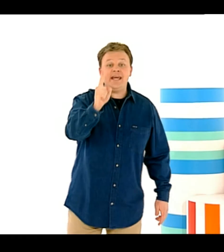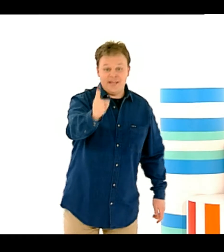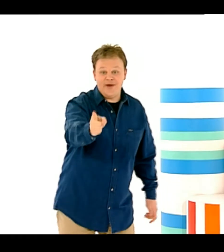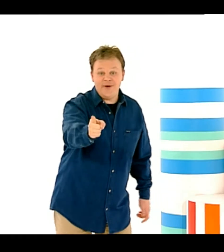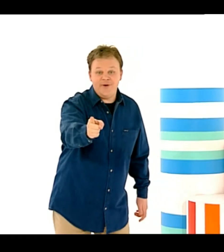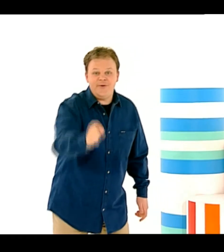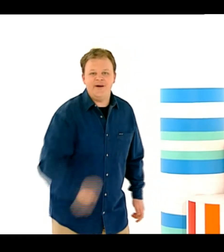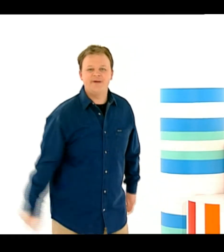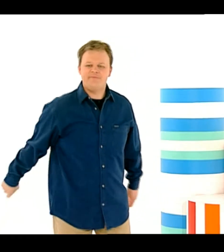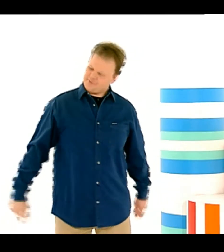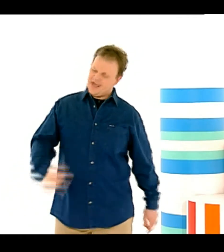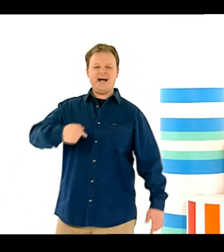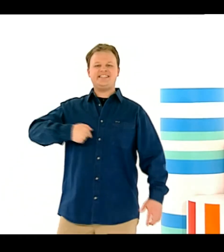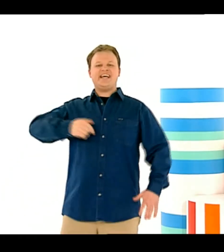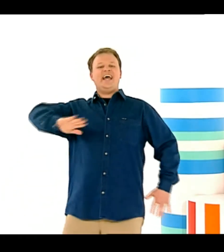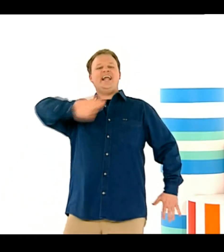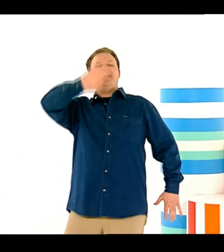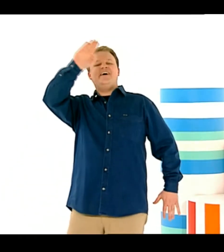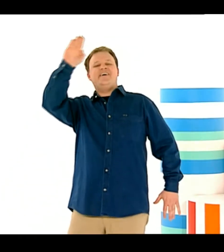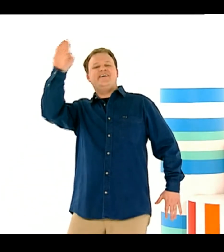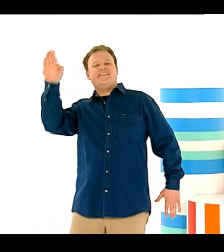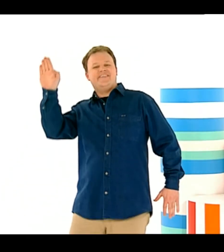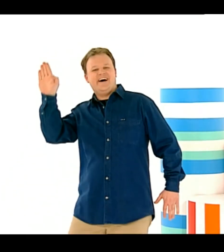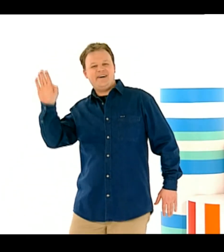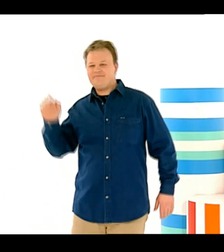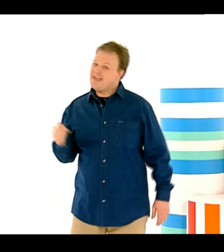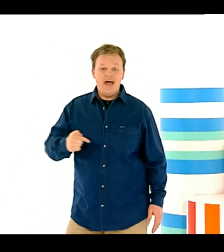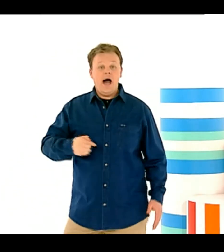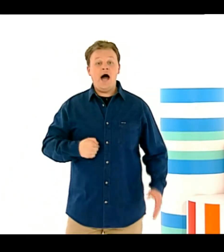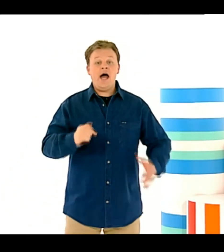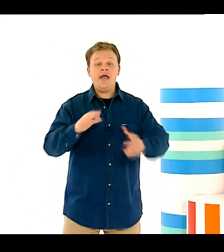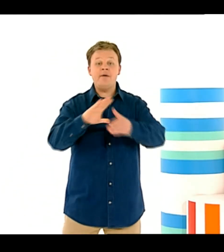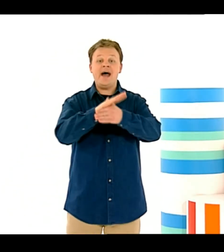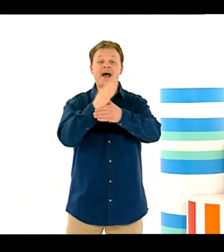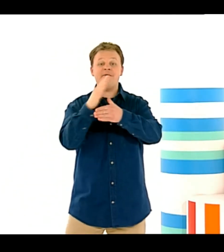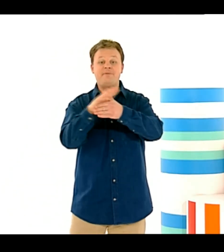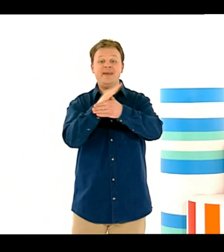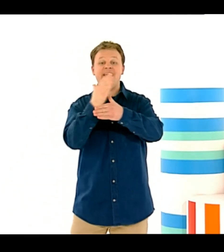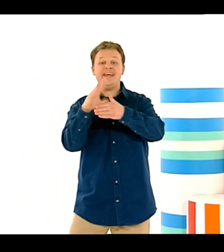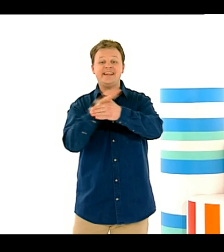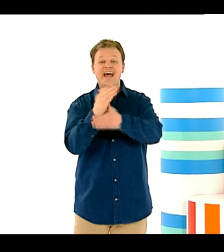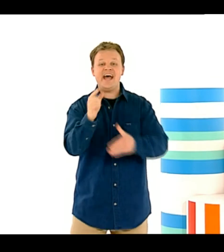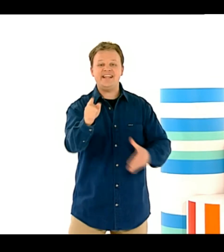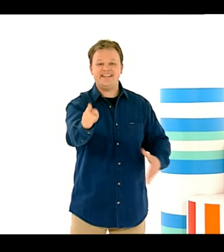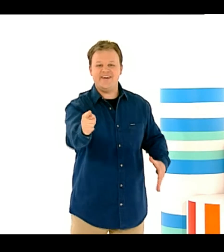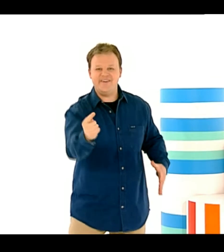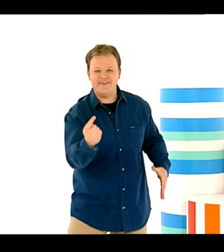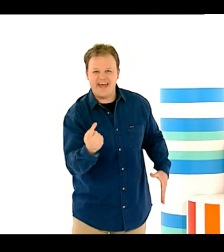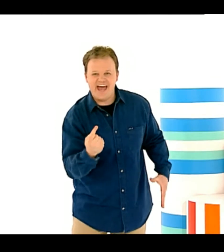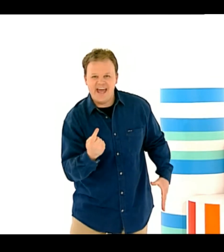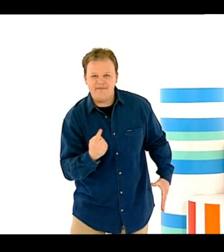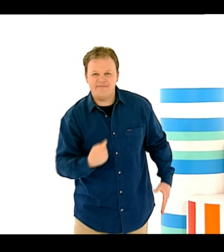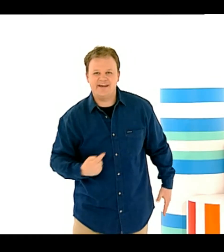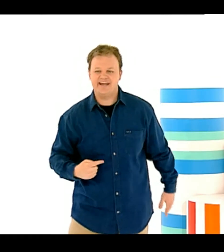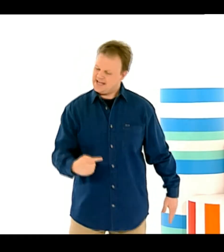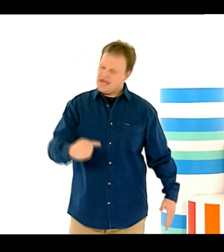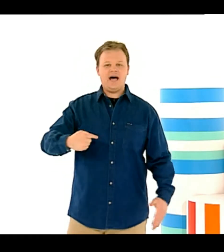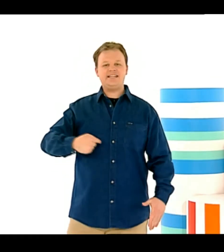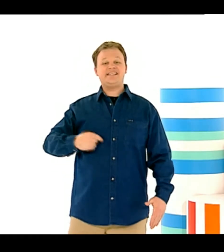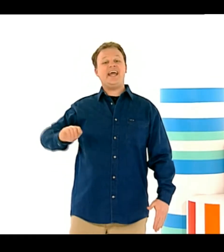you. I say hello, I'm happy that you came. I say